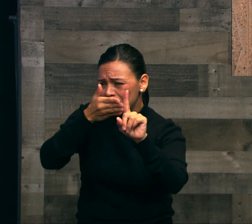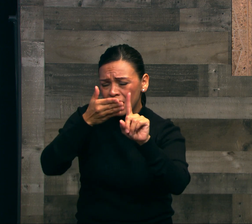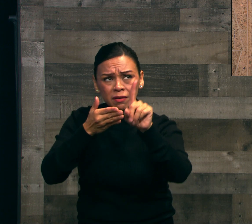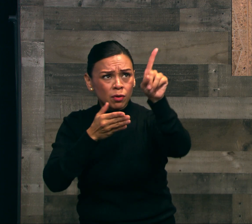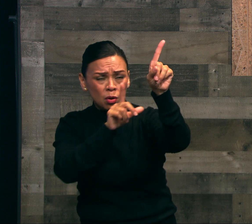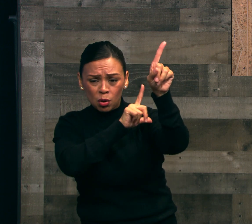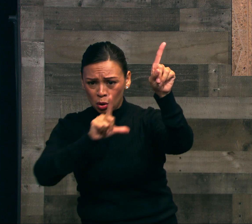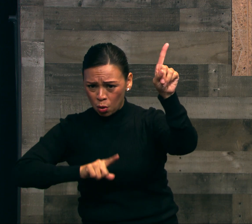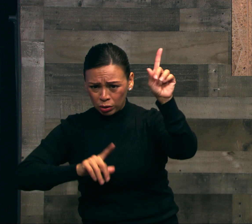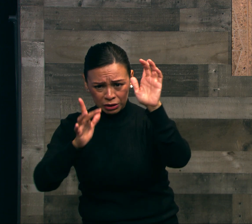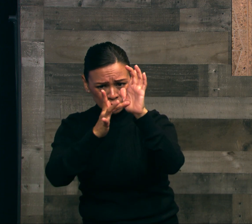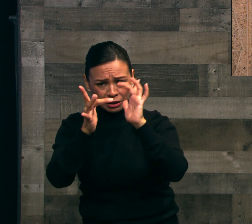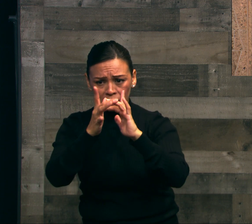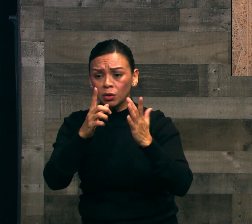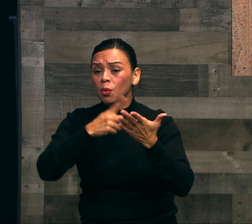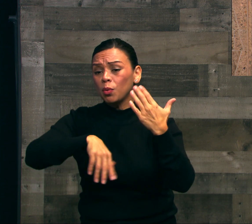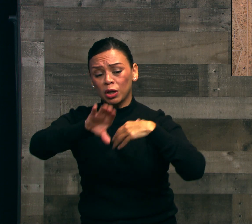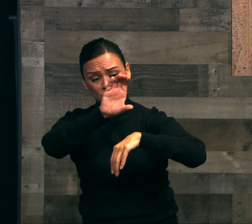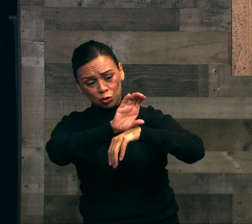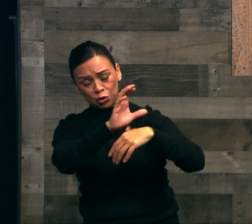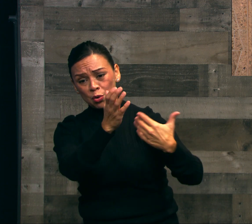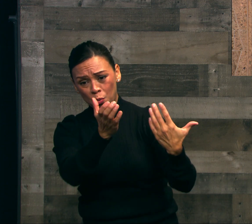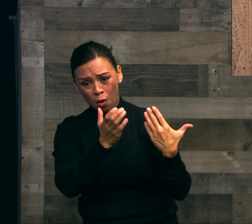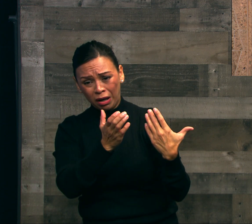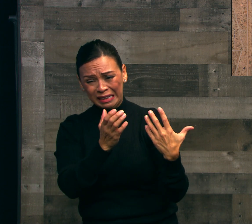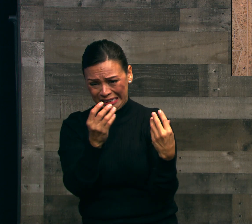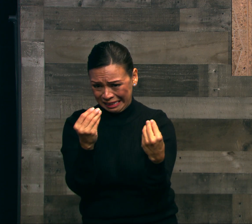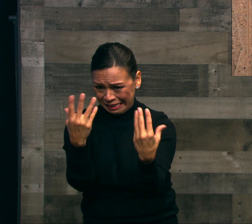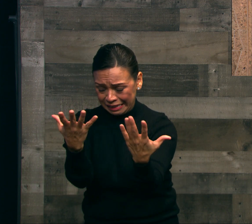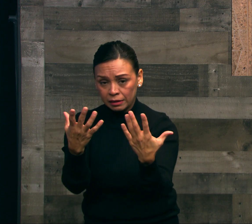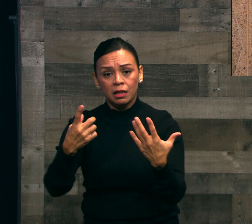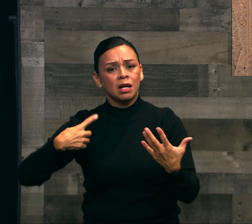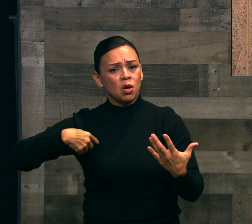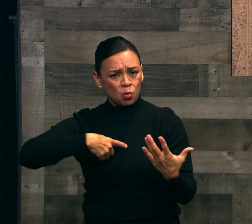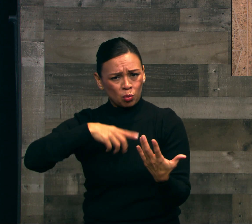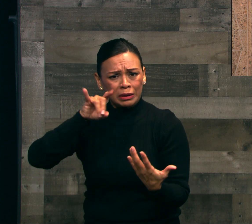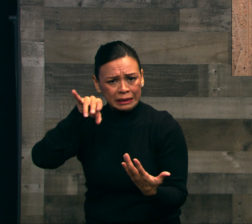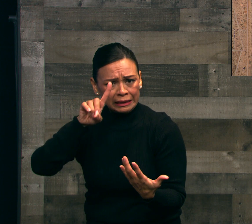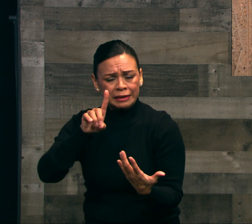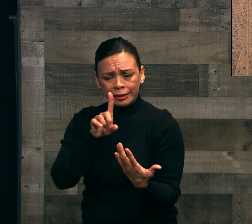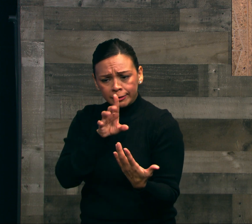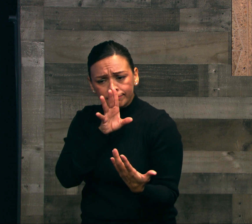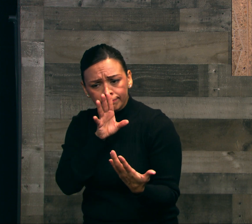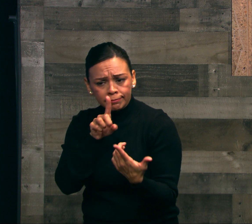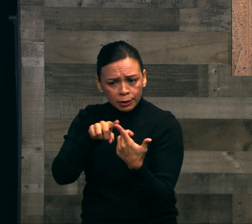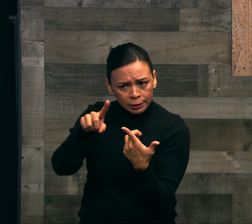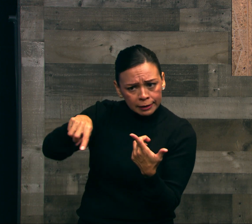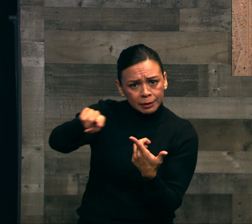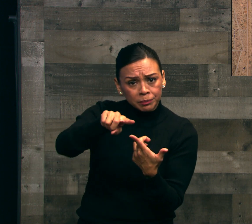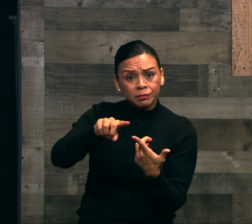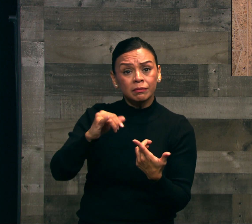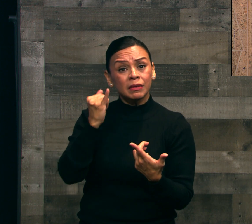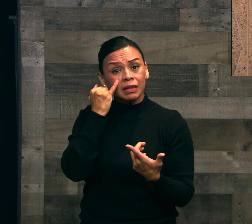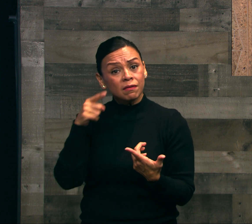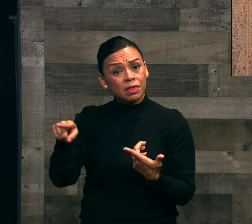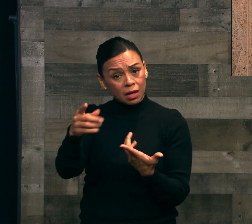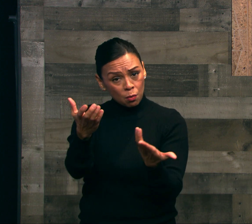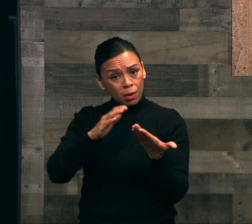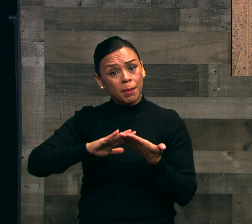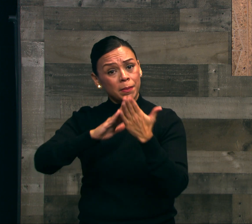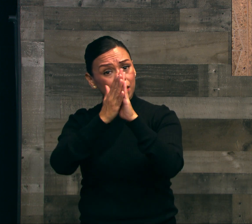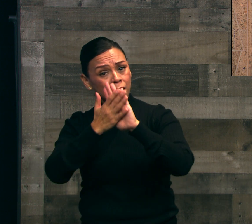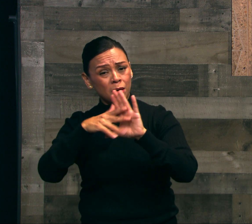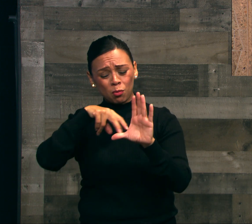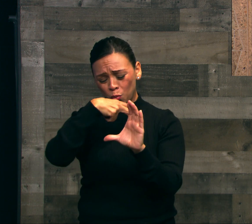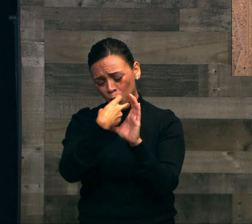faithful to the Lord Jesus and faithful to the obligations of the church, the challenge of those who